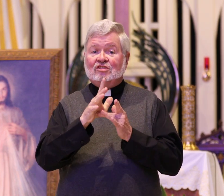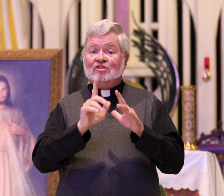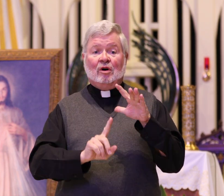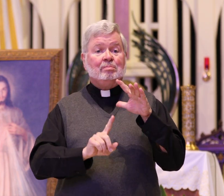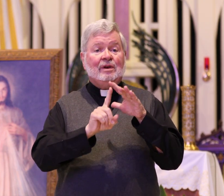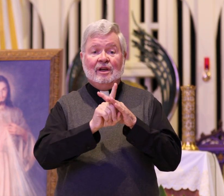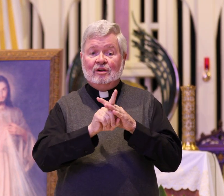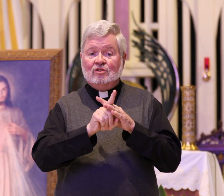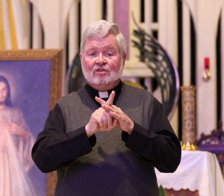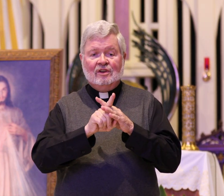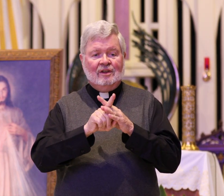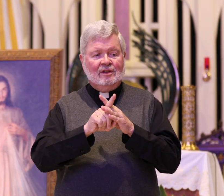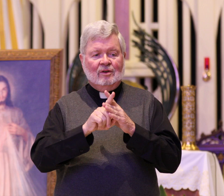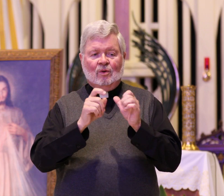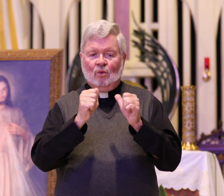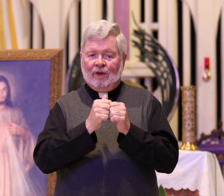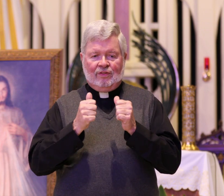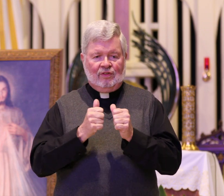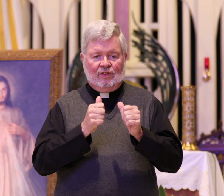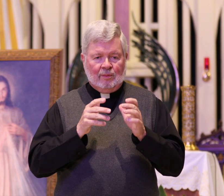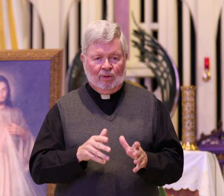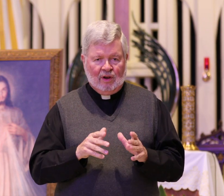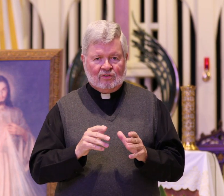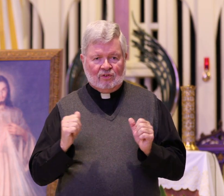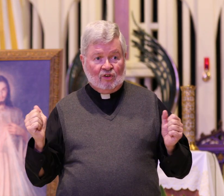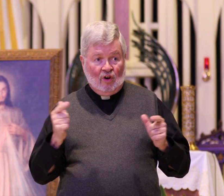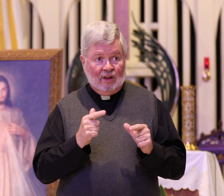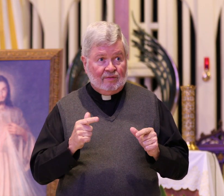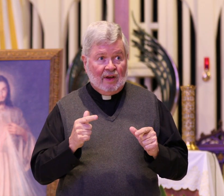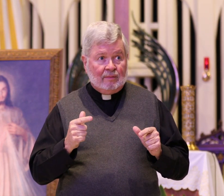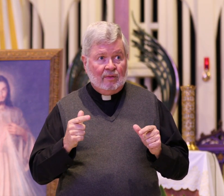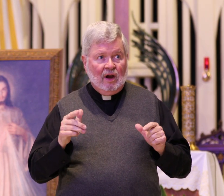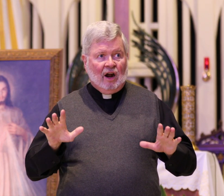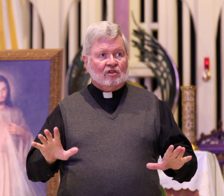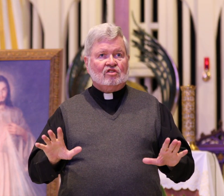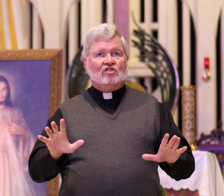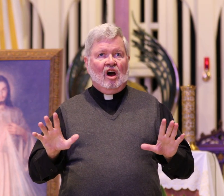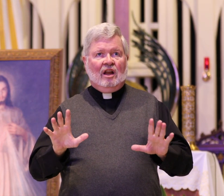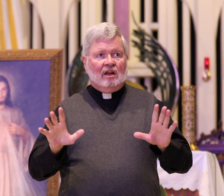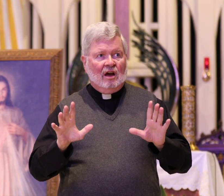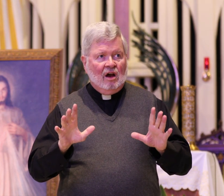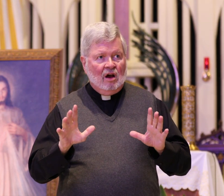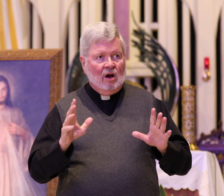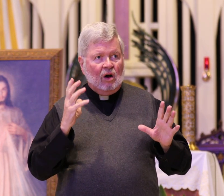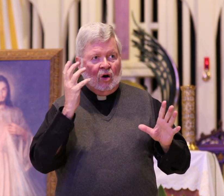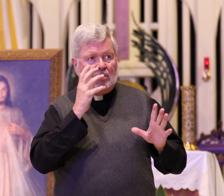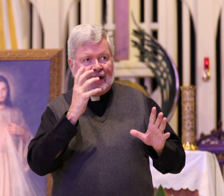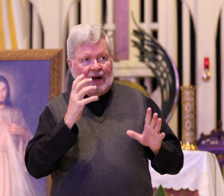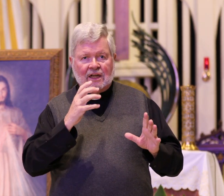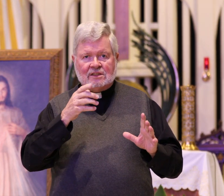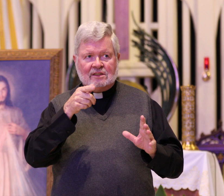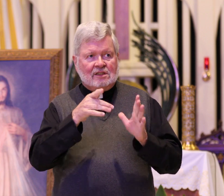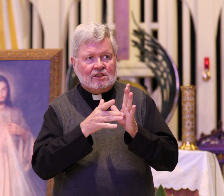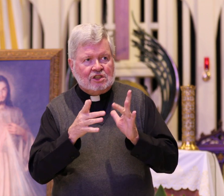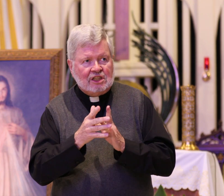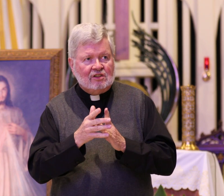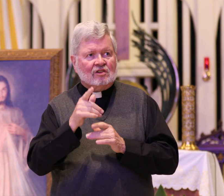Jesus appears with the apostles, and all of them are stunned. Oh my gosh, it's Jesus, it's